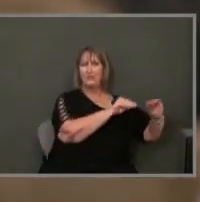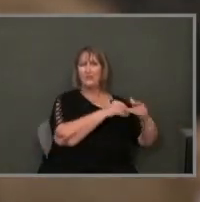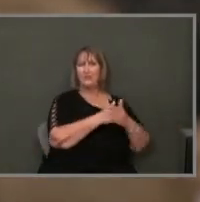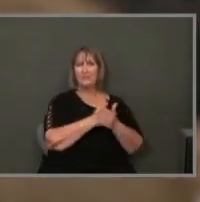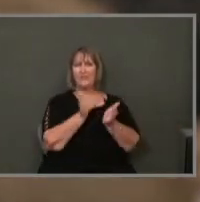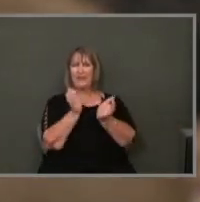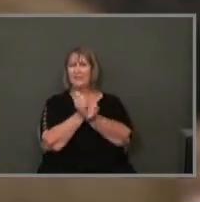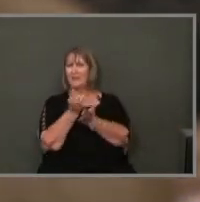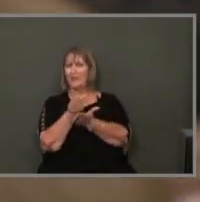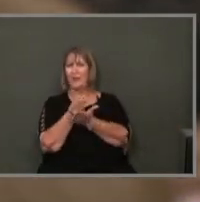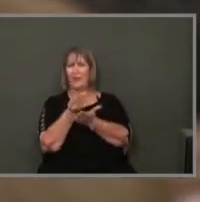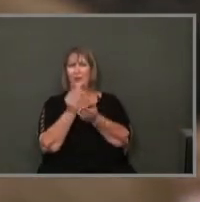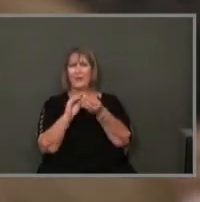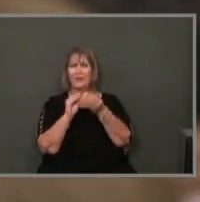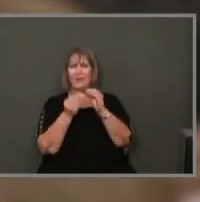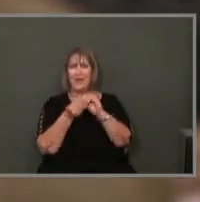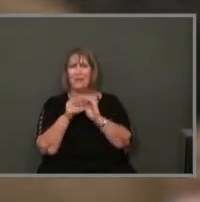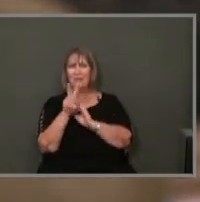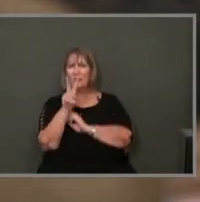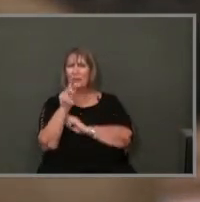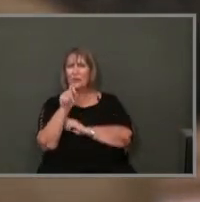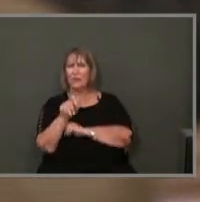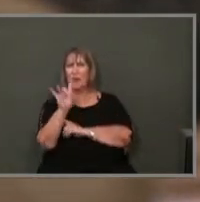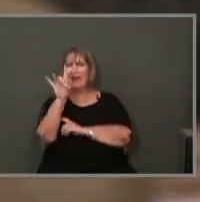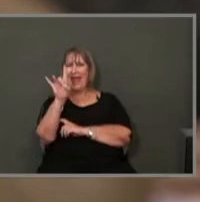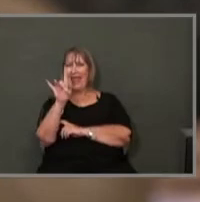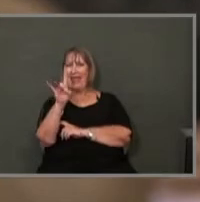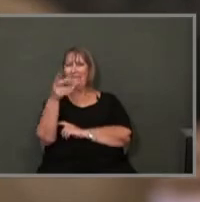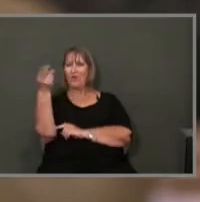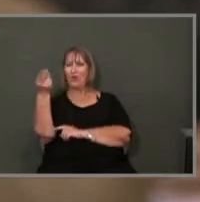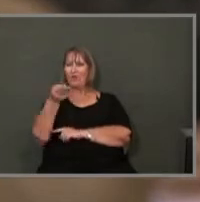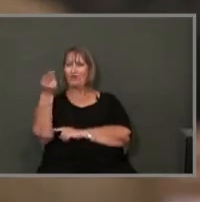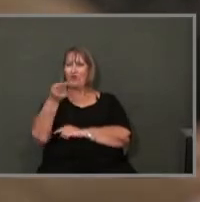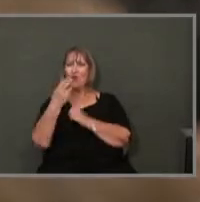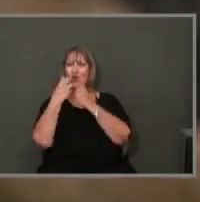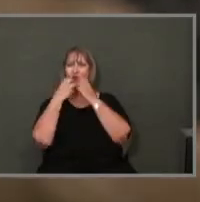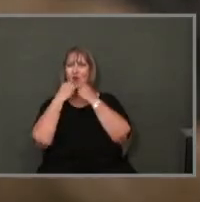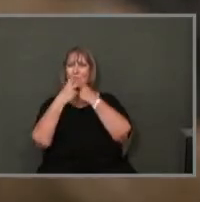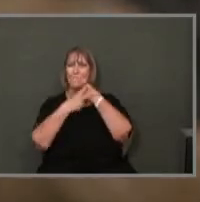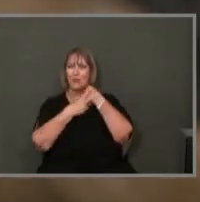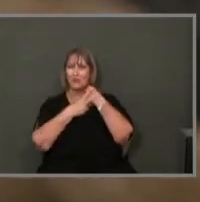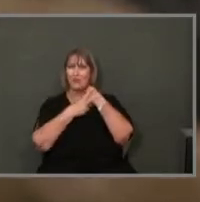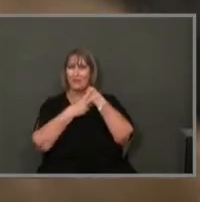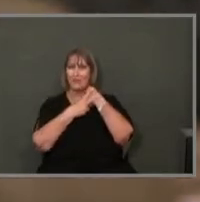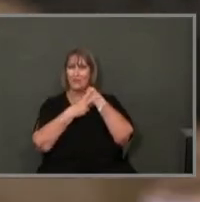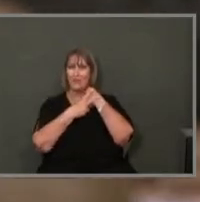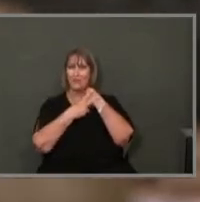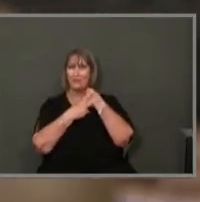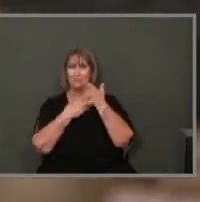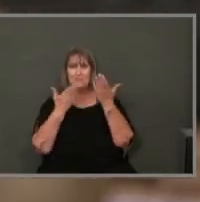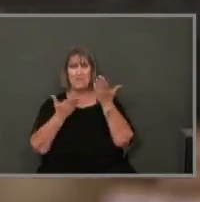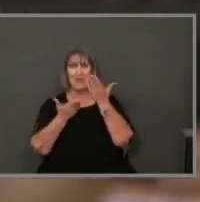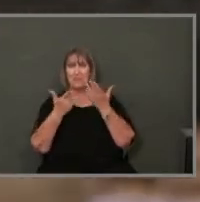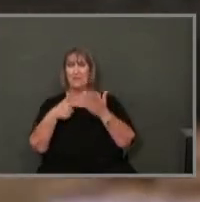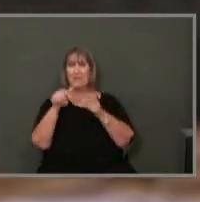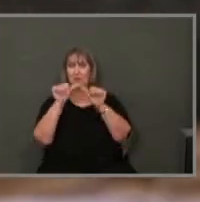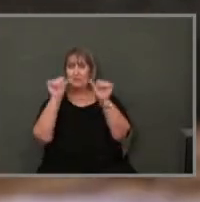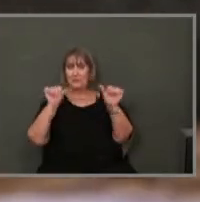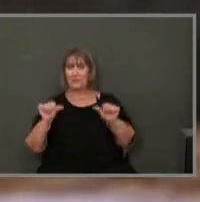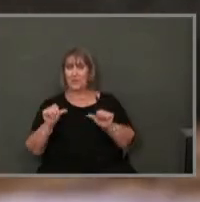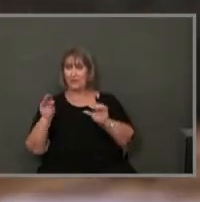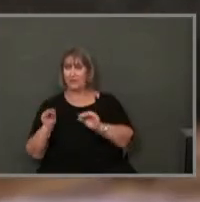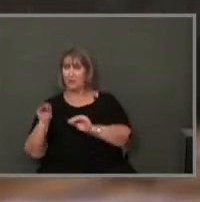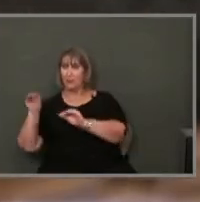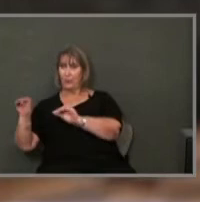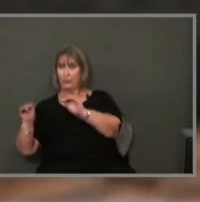number also, I'd say, for 2.8 is historical preservation. Are we going to actually at some point, someday, maybe put those statues back where they belong,